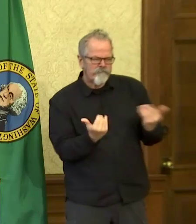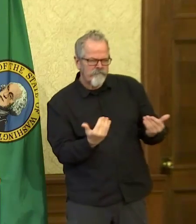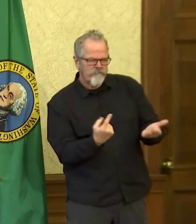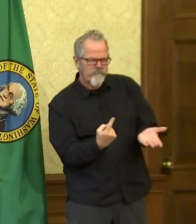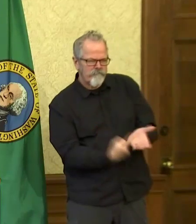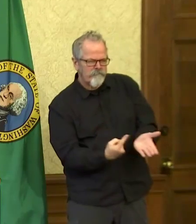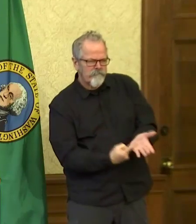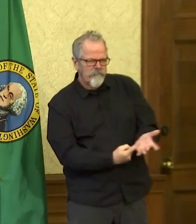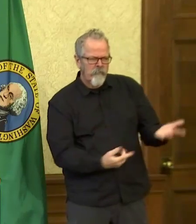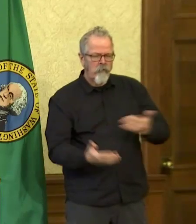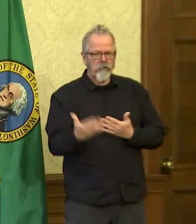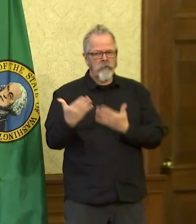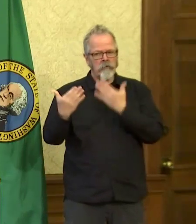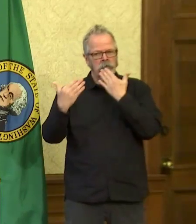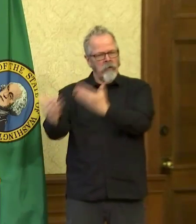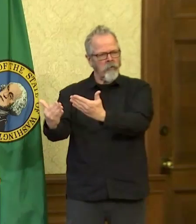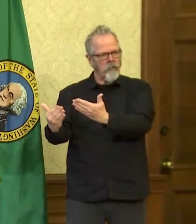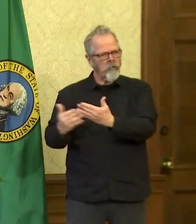been